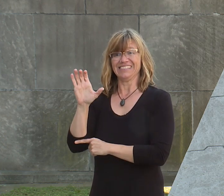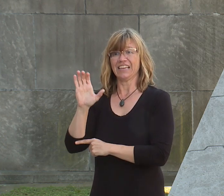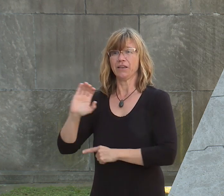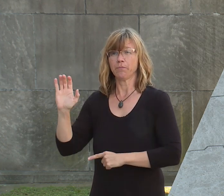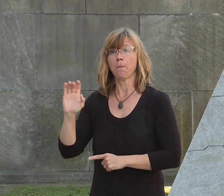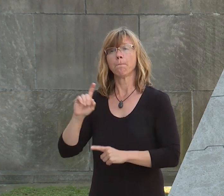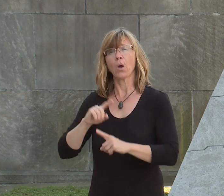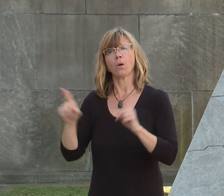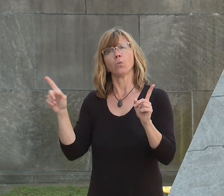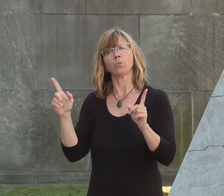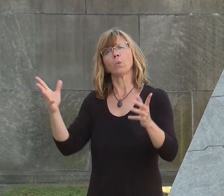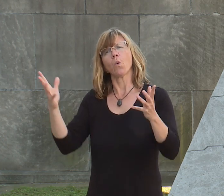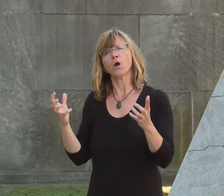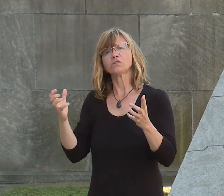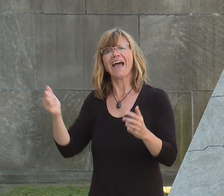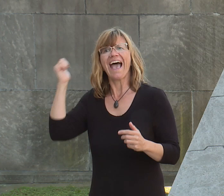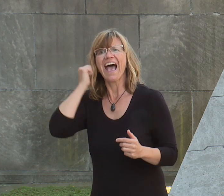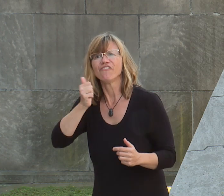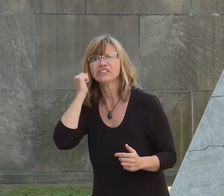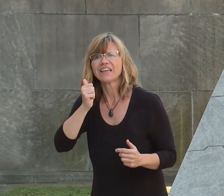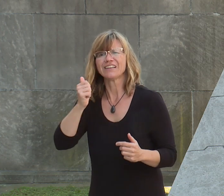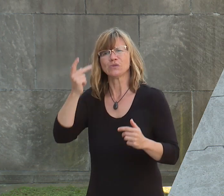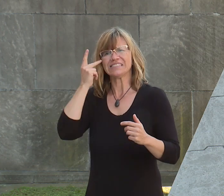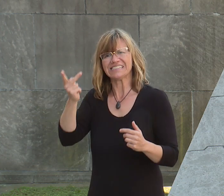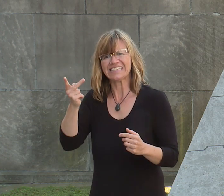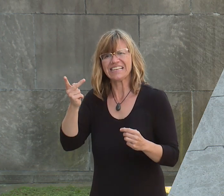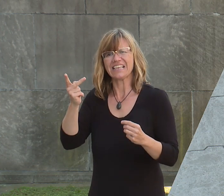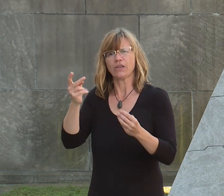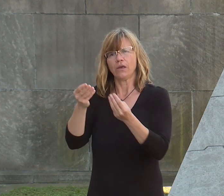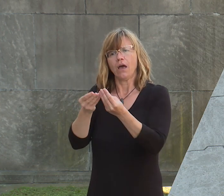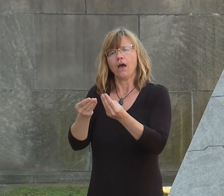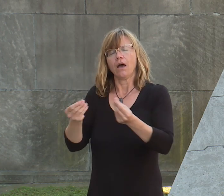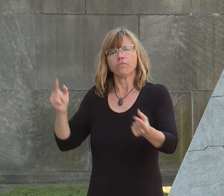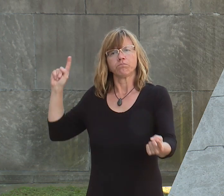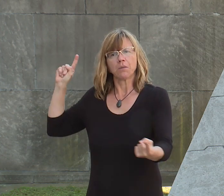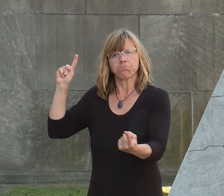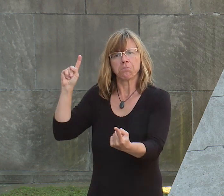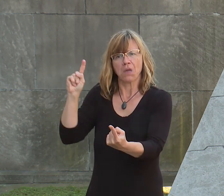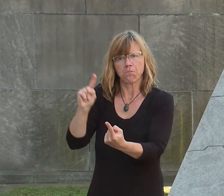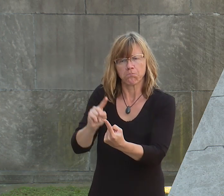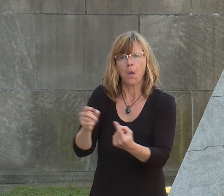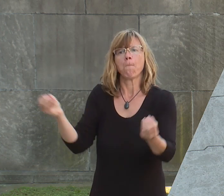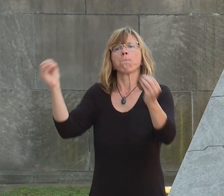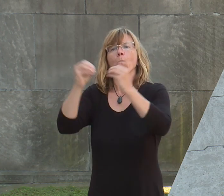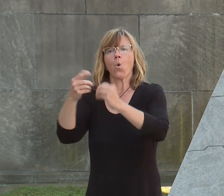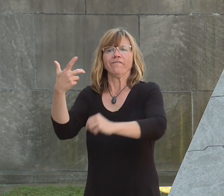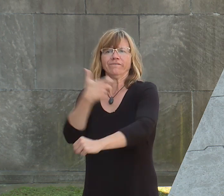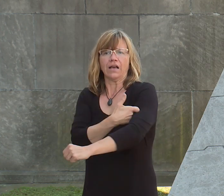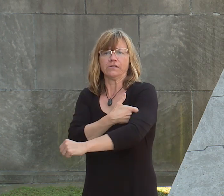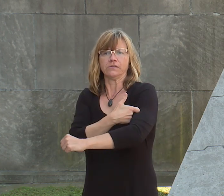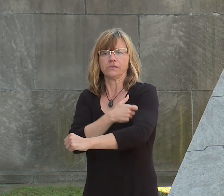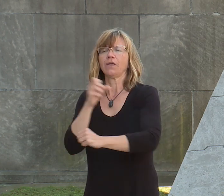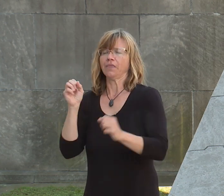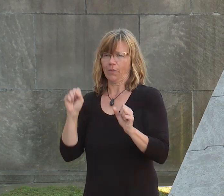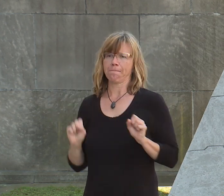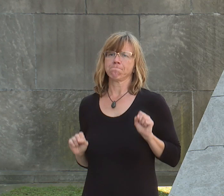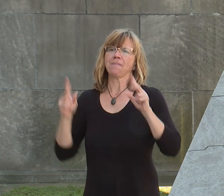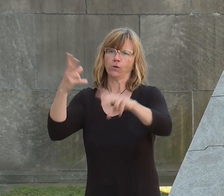to. This is how we can do that. Get the vaccine so that we can move on. Thank you.